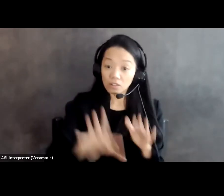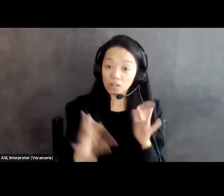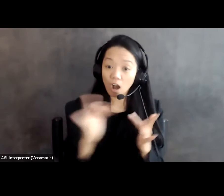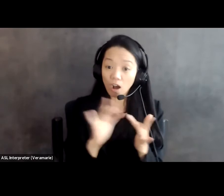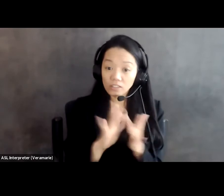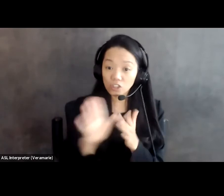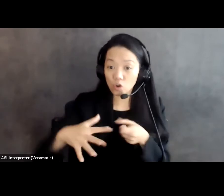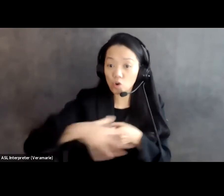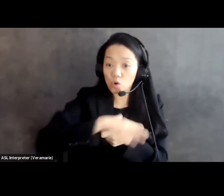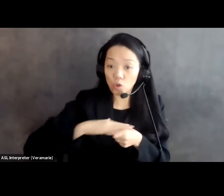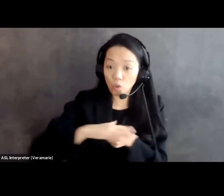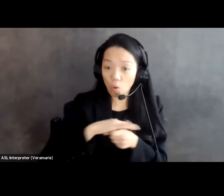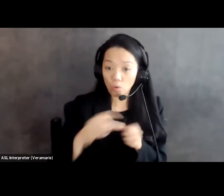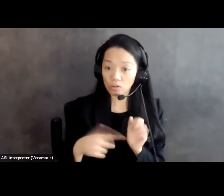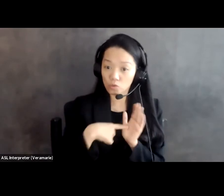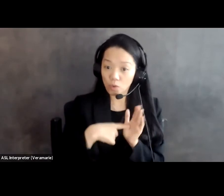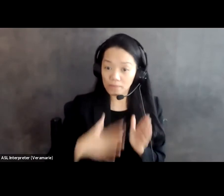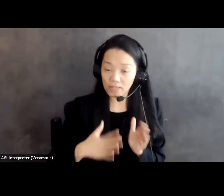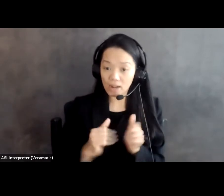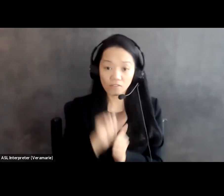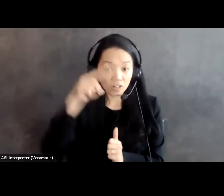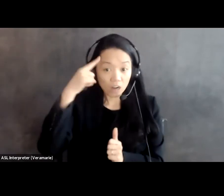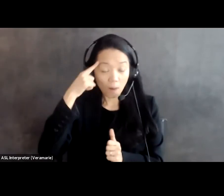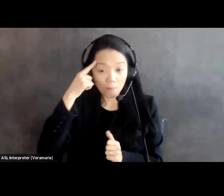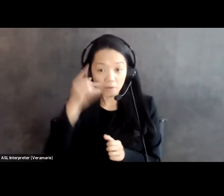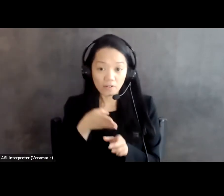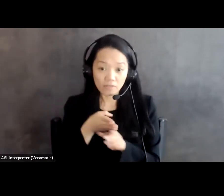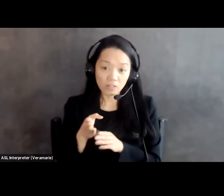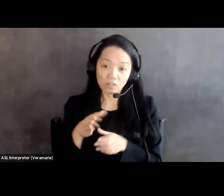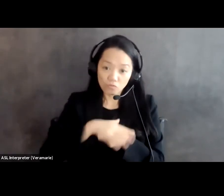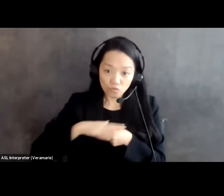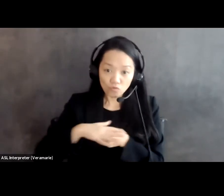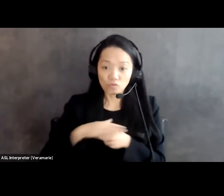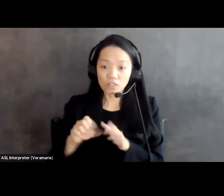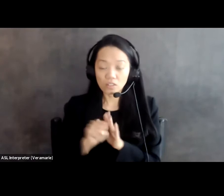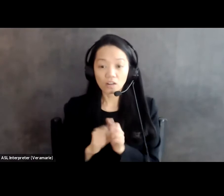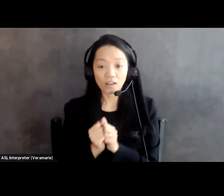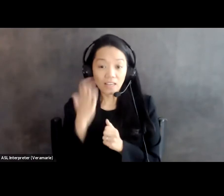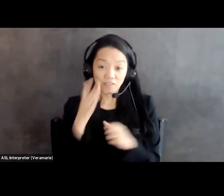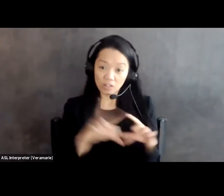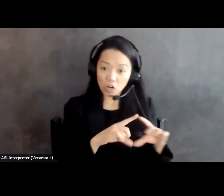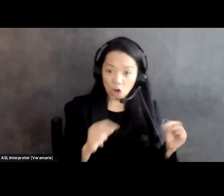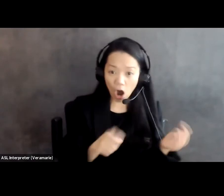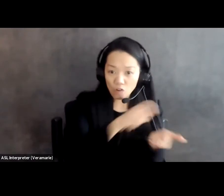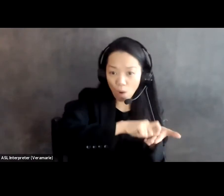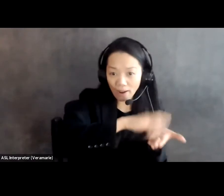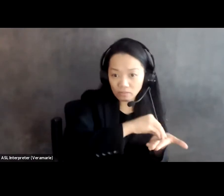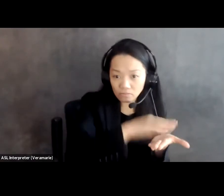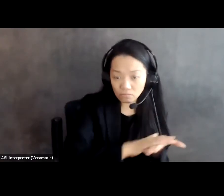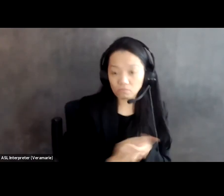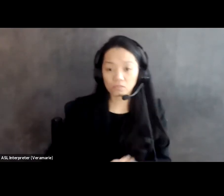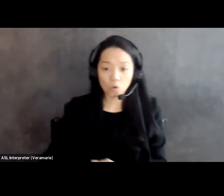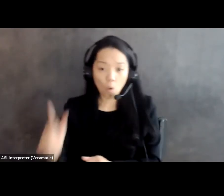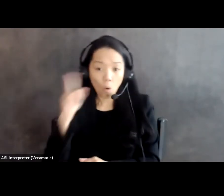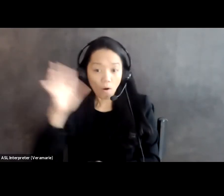your local, state, and federal government. Write them on a card, put it next to your landline or next to your computer.